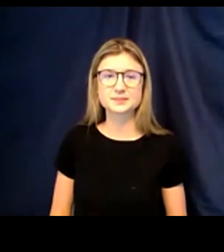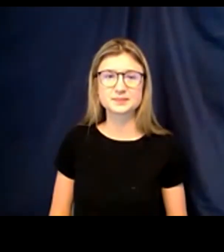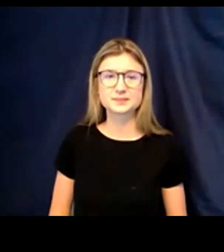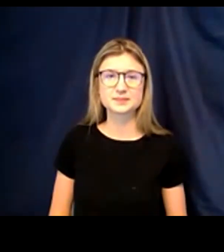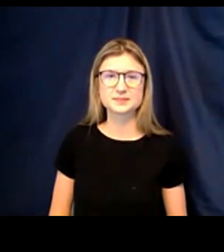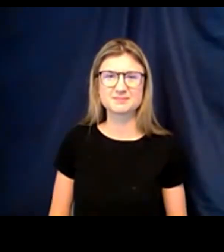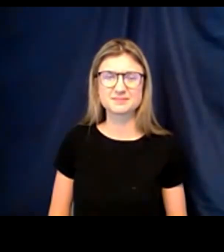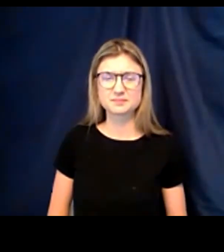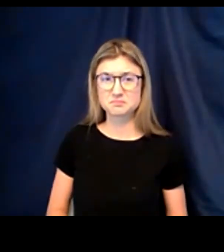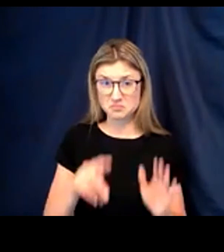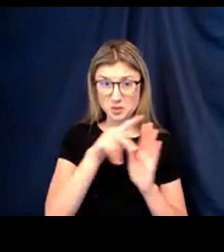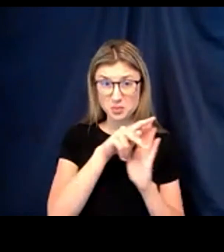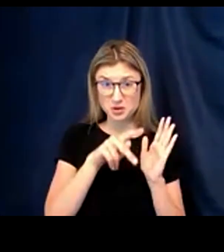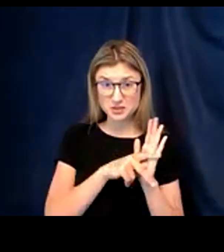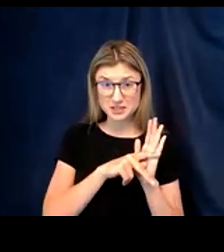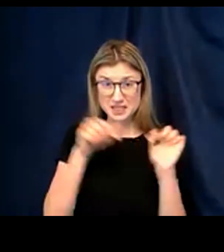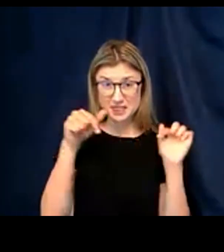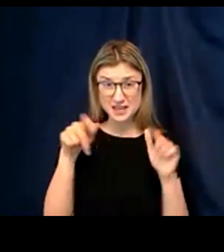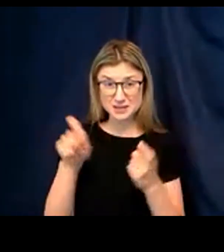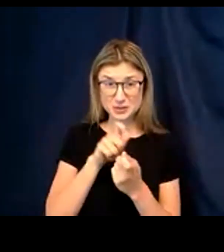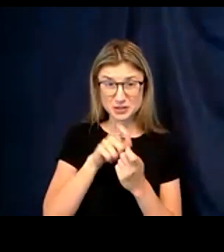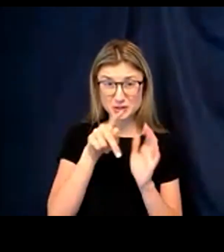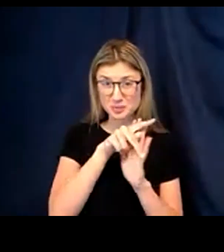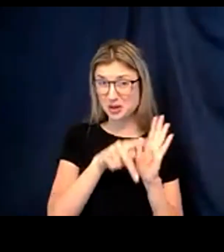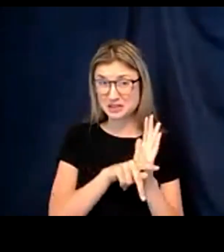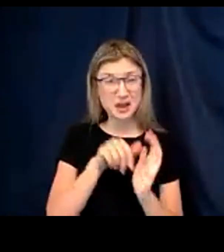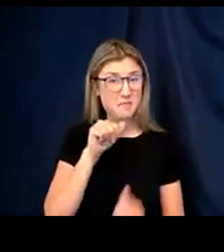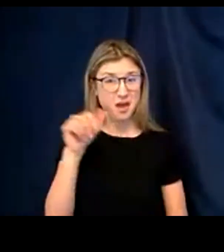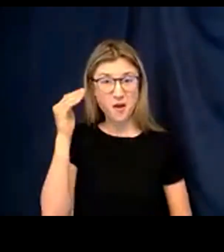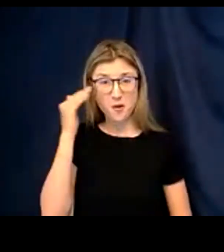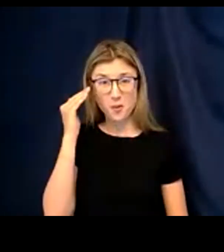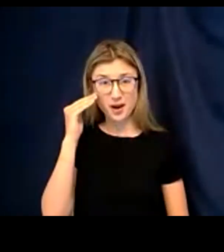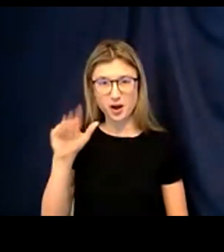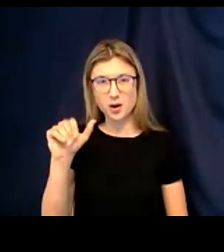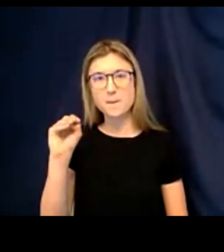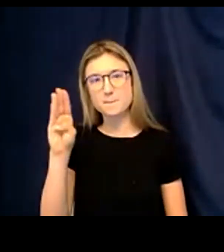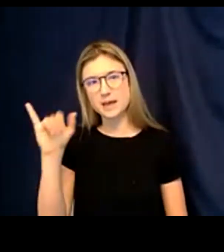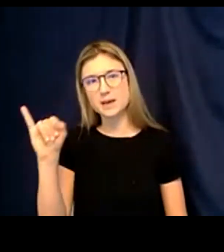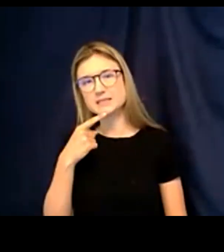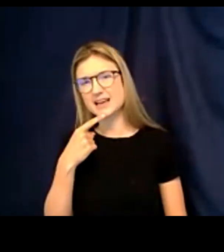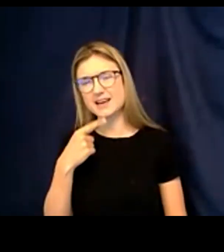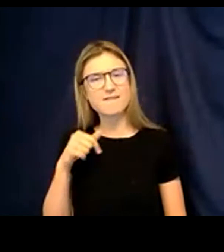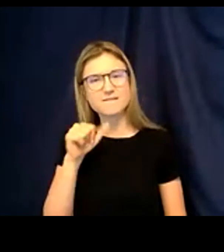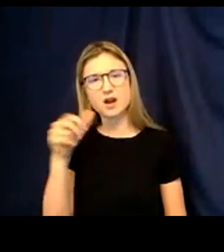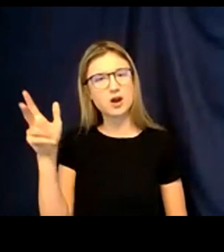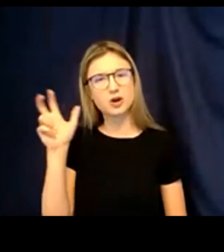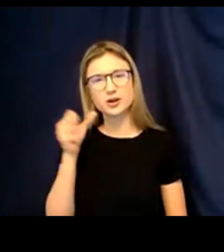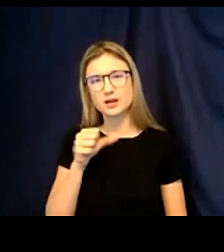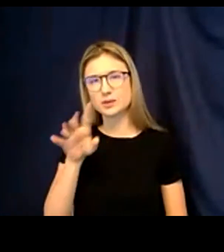A policy, this particular policy, I'm not aware of that. I haven't heard anyone speak of that.